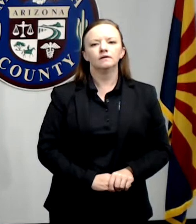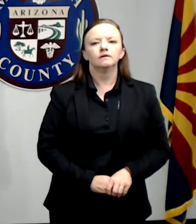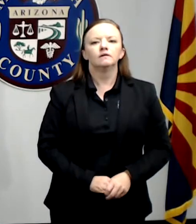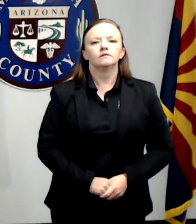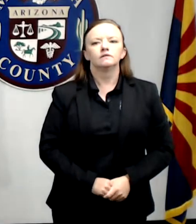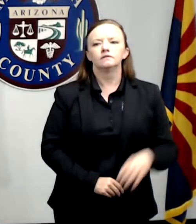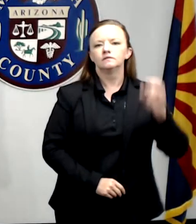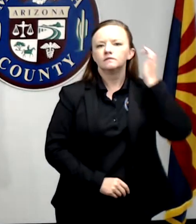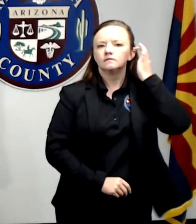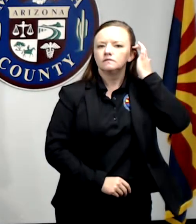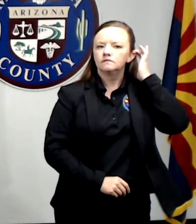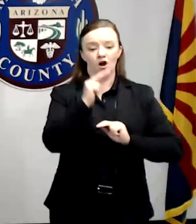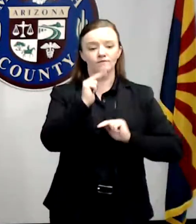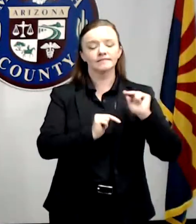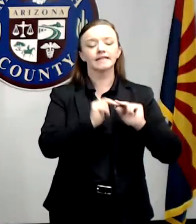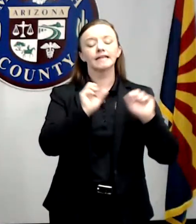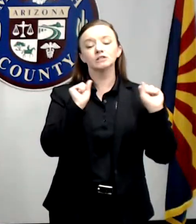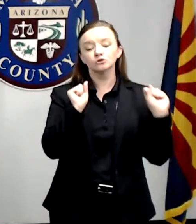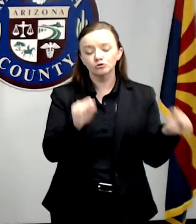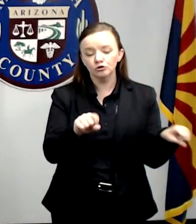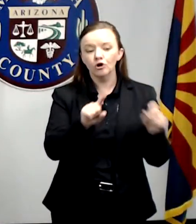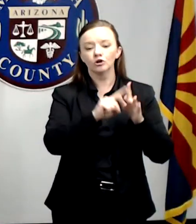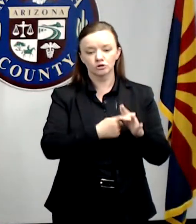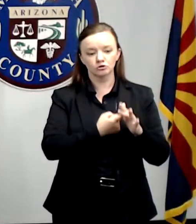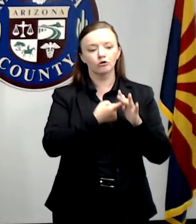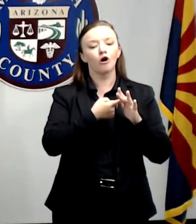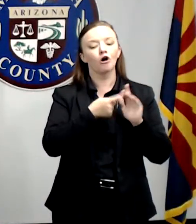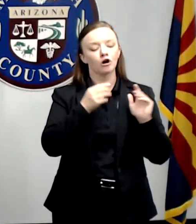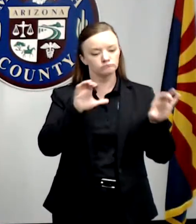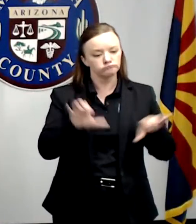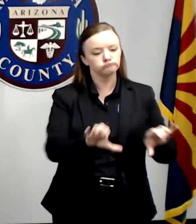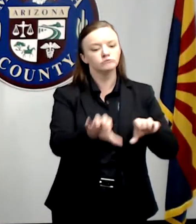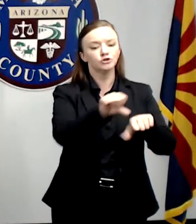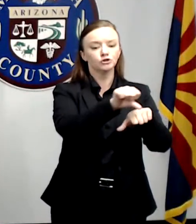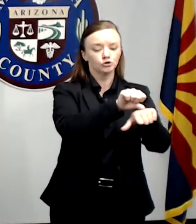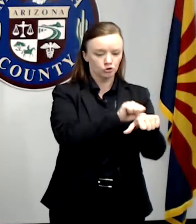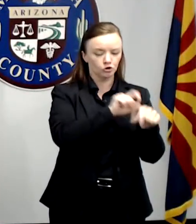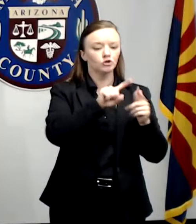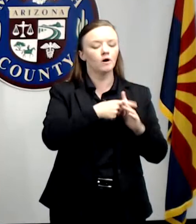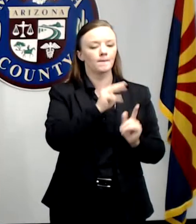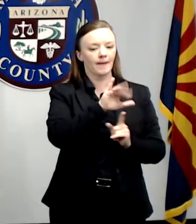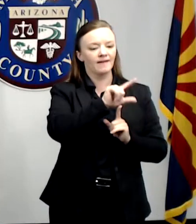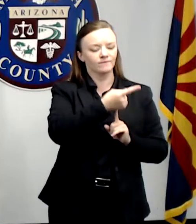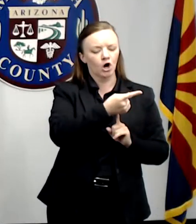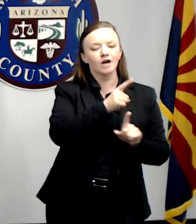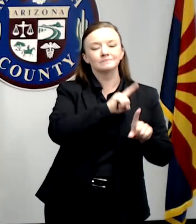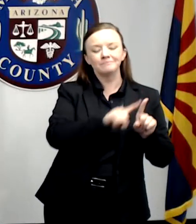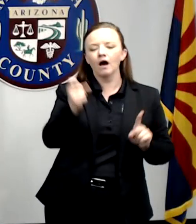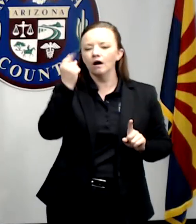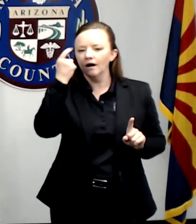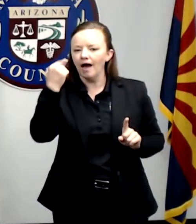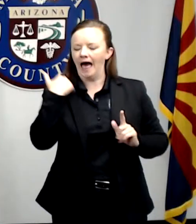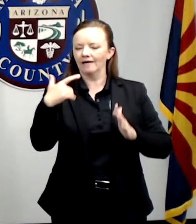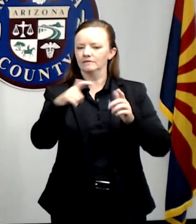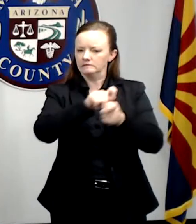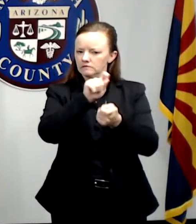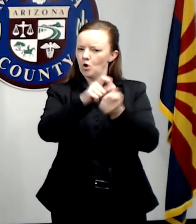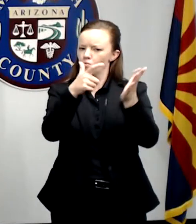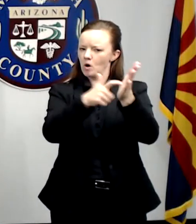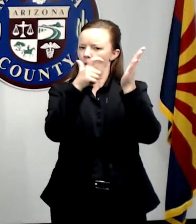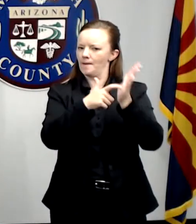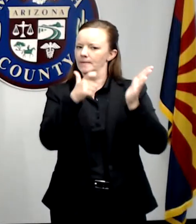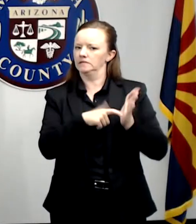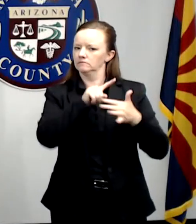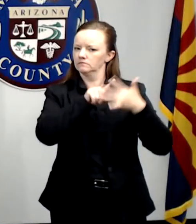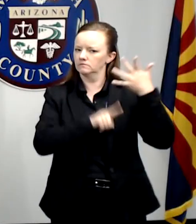The governor's executive orders starting May 1st, as long as certain criteria were met. And I think the most